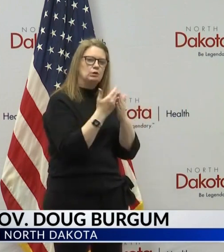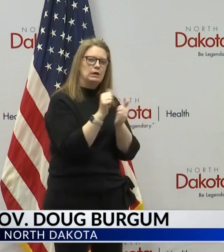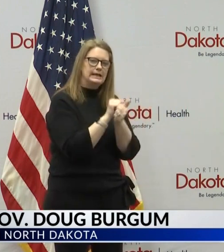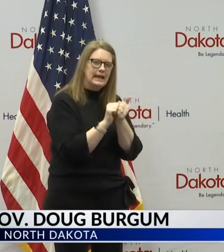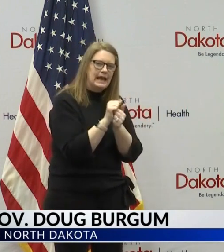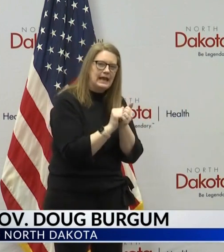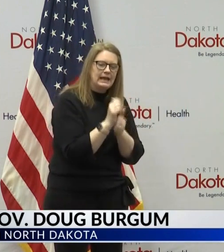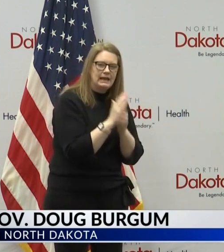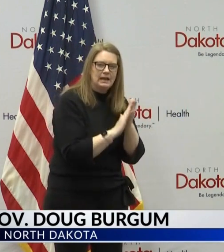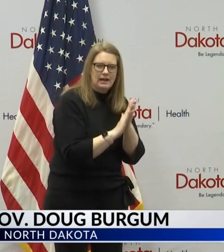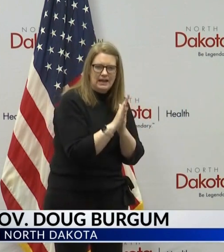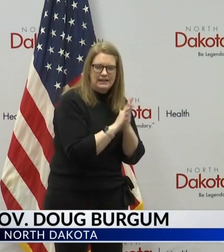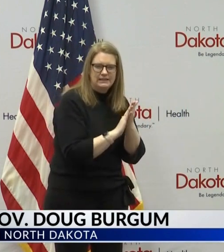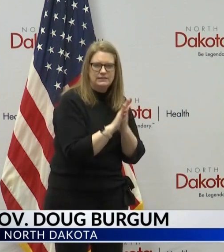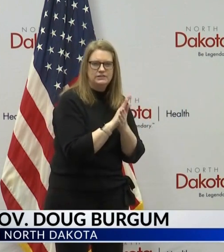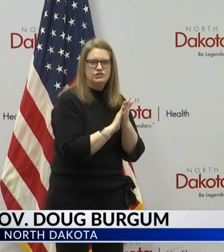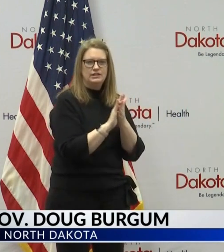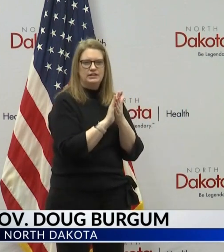and reducing